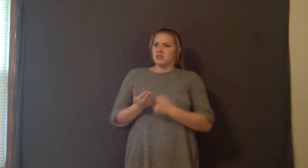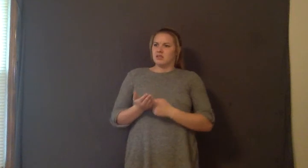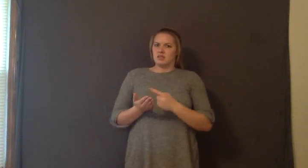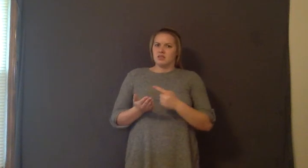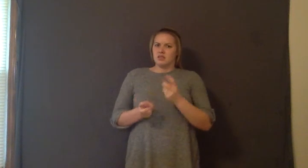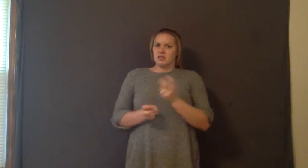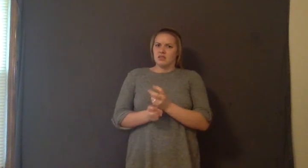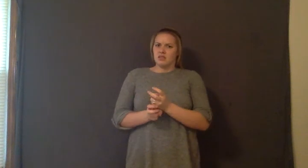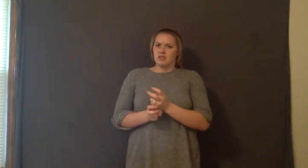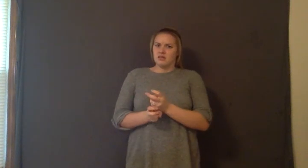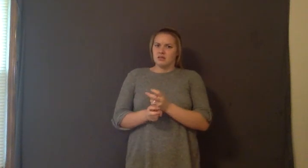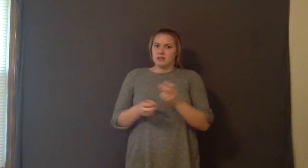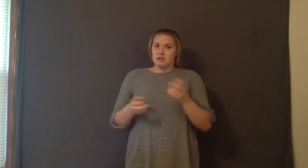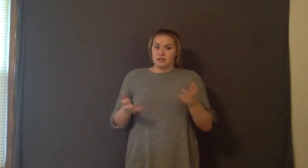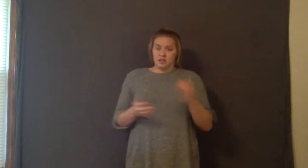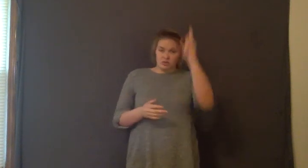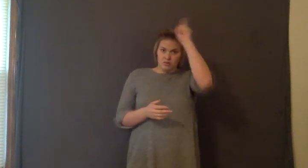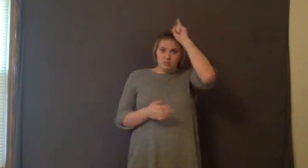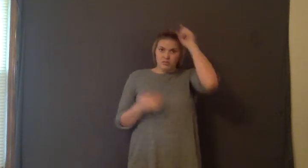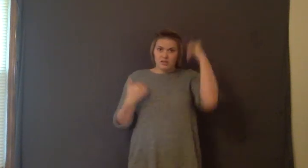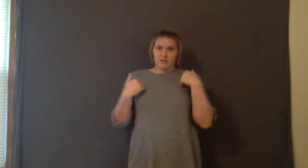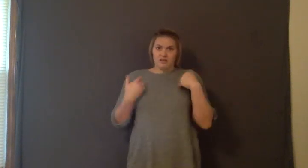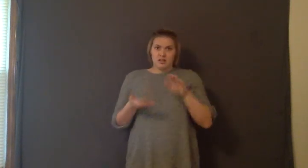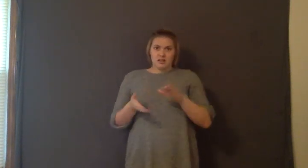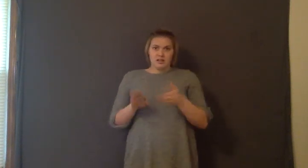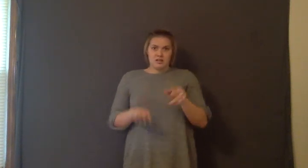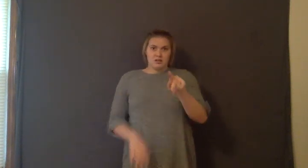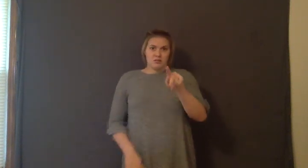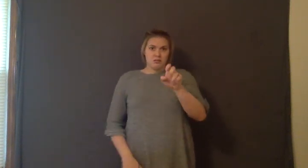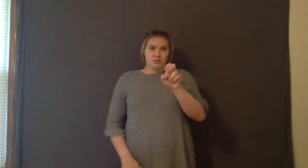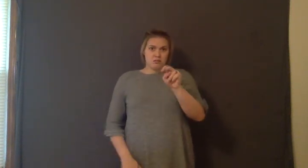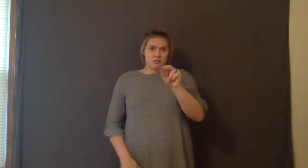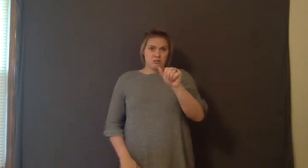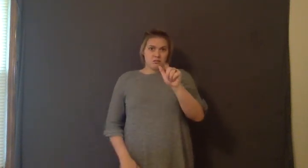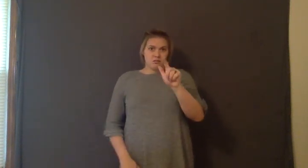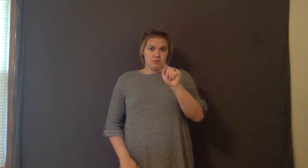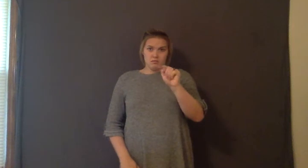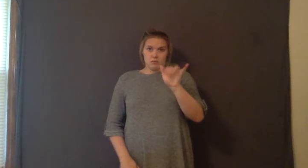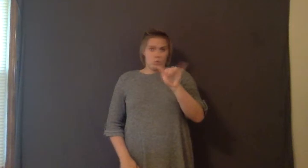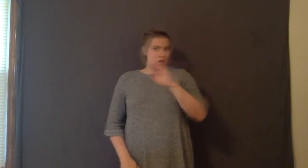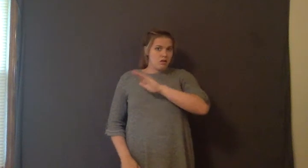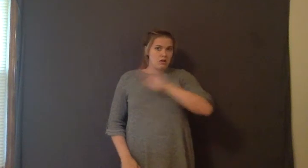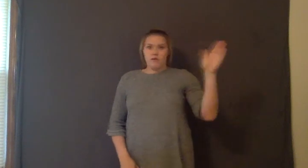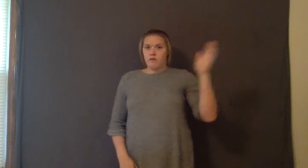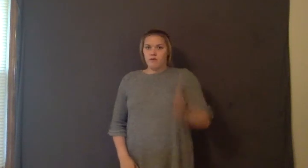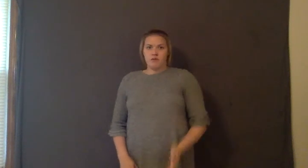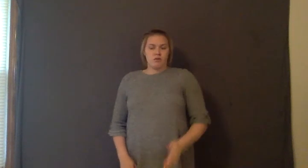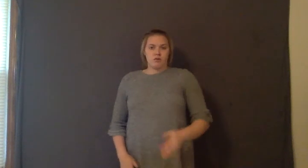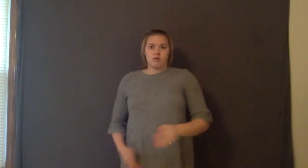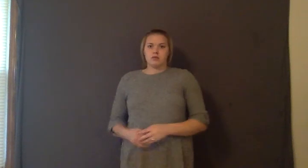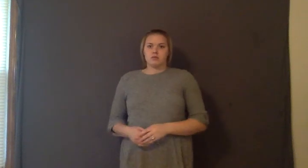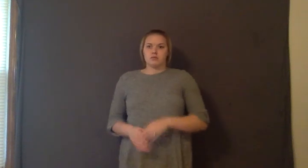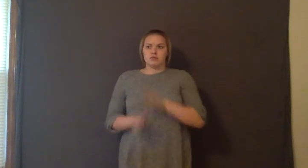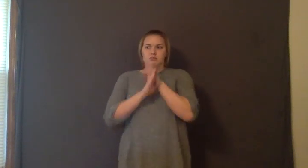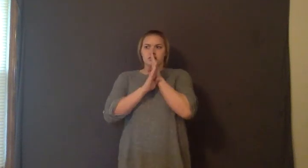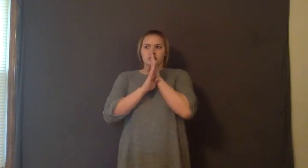don't have the death penalty in Germany. And of course, we can never have the death penalty in Germany. And the room got very quiet, and this woman